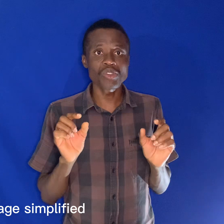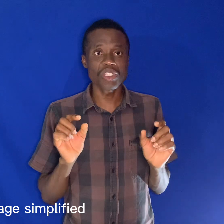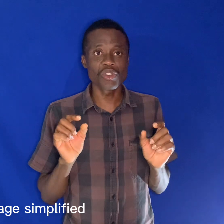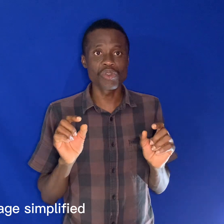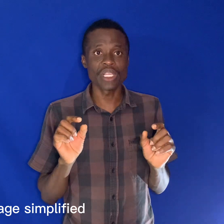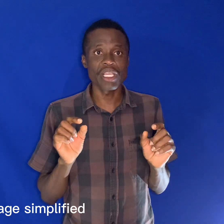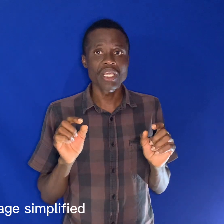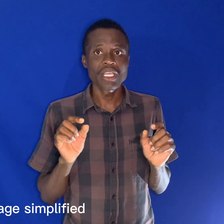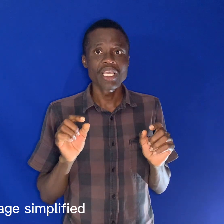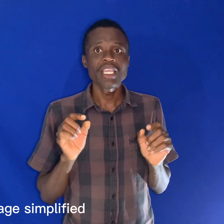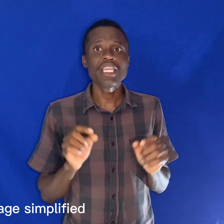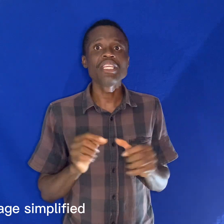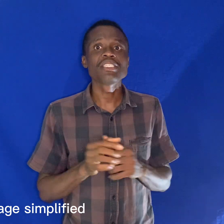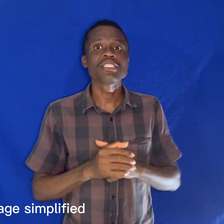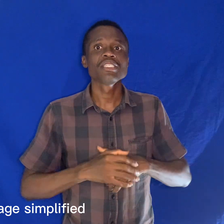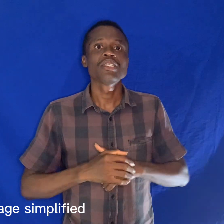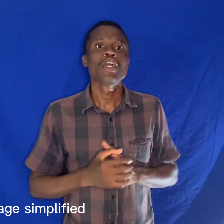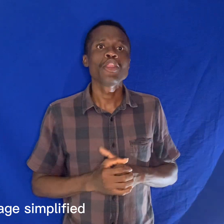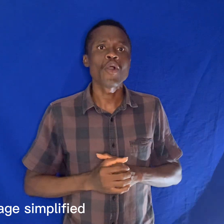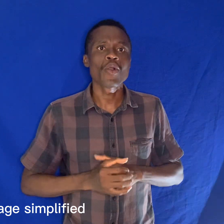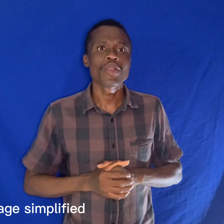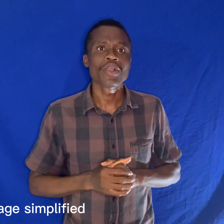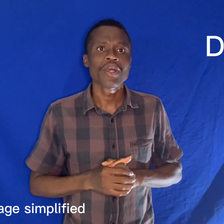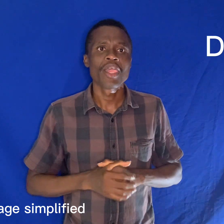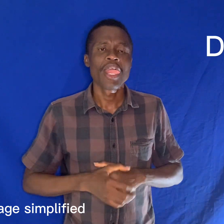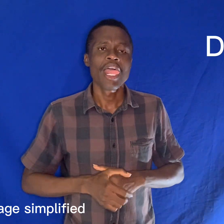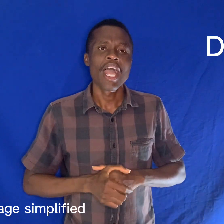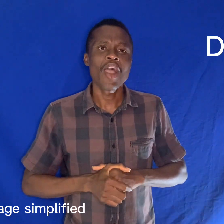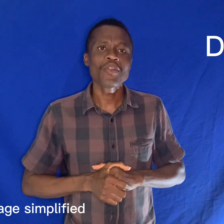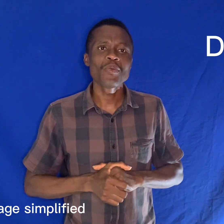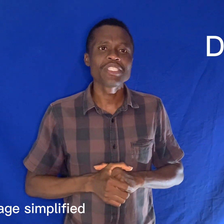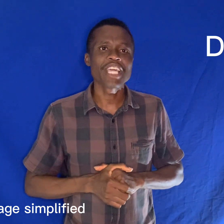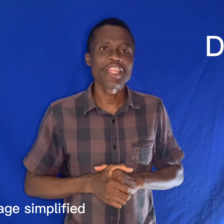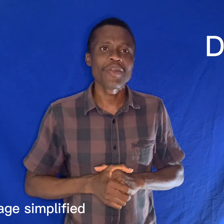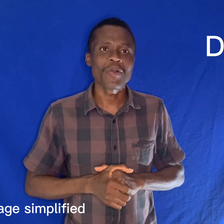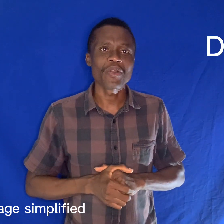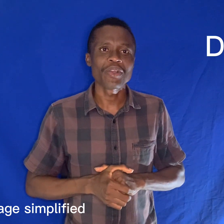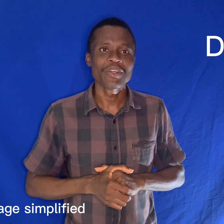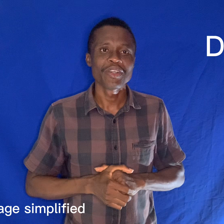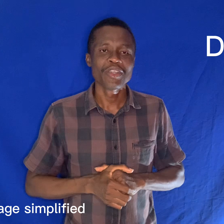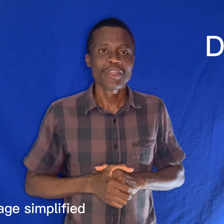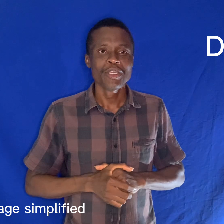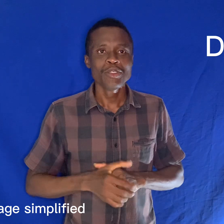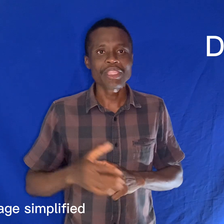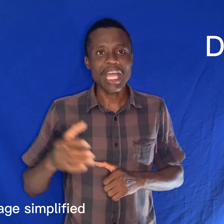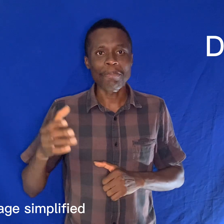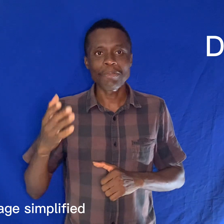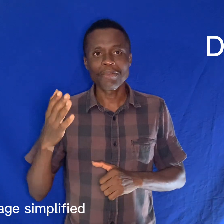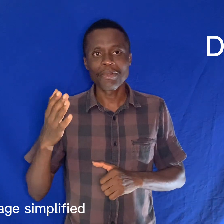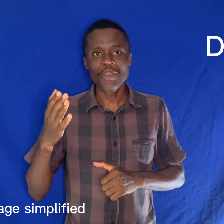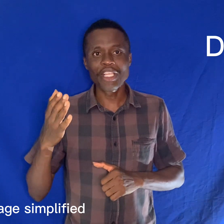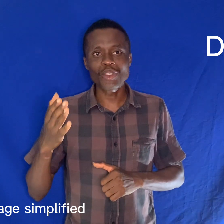teach you today is dog. How do we sign dog? You tap, you hit your